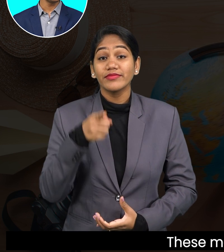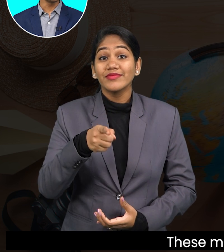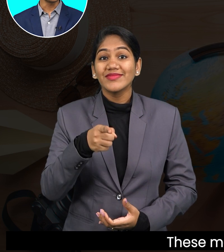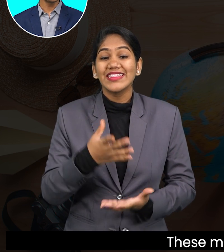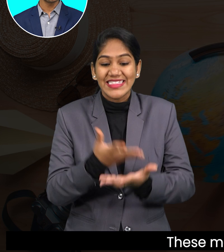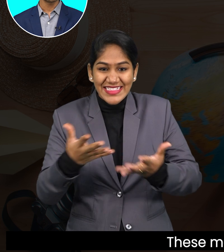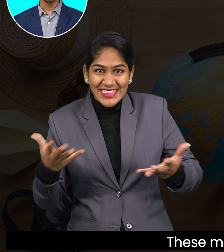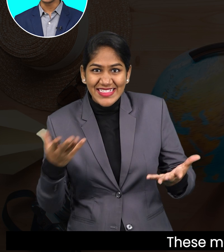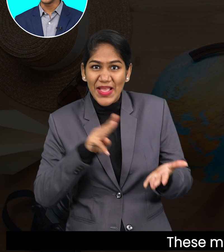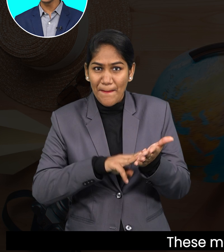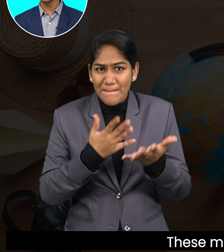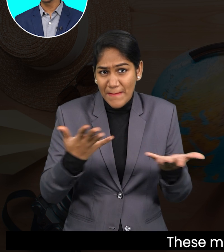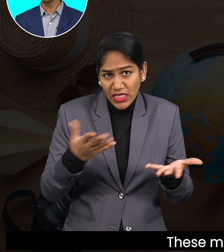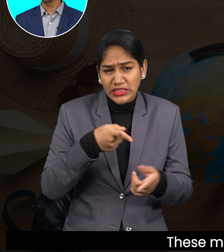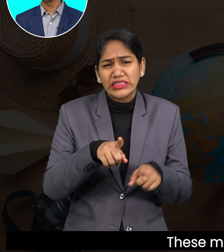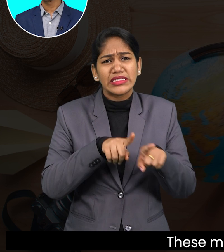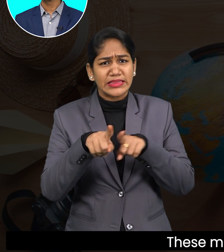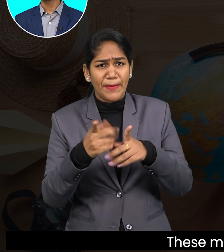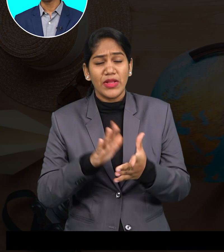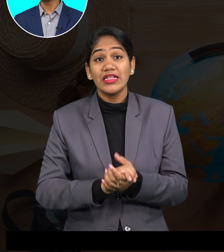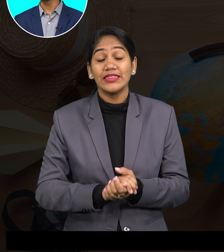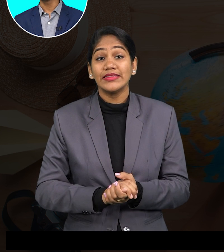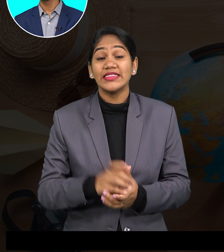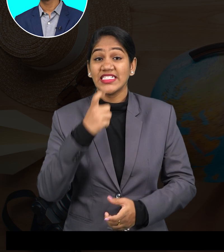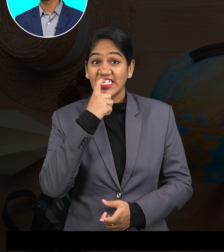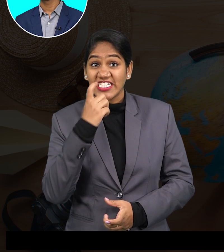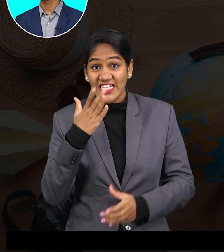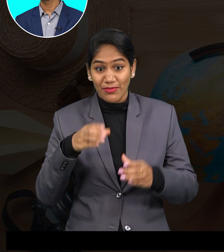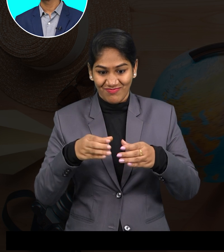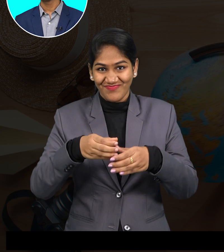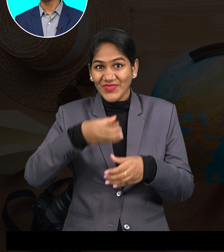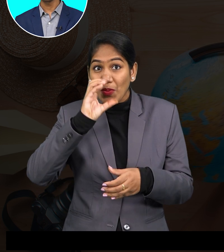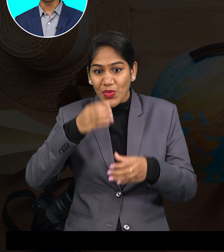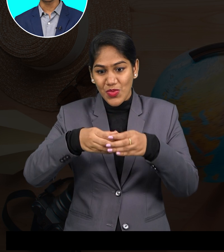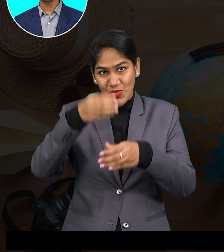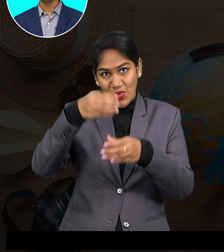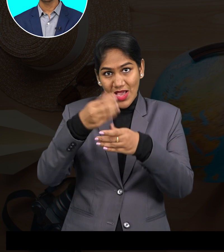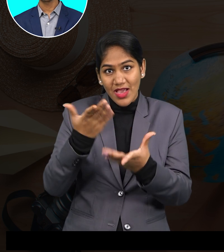These materials may be glass, metal,